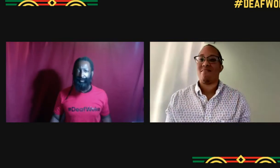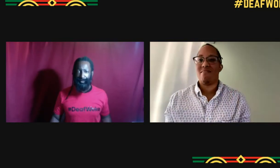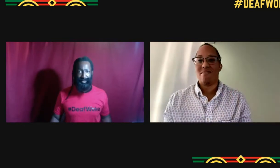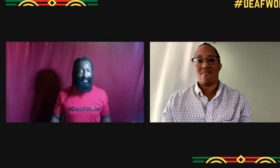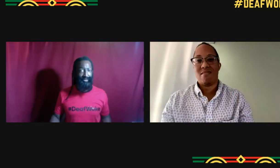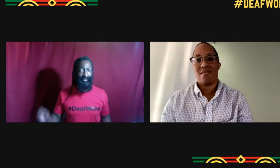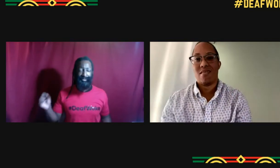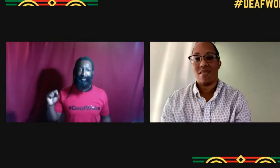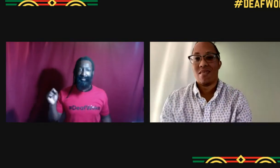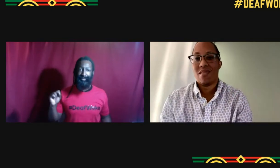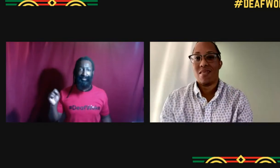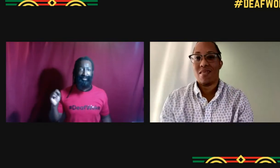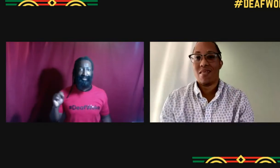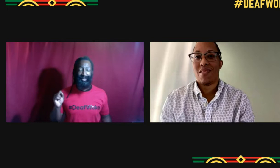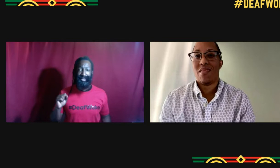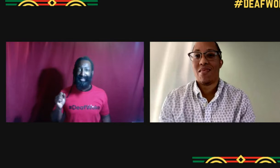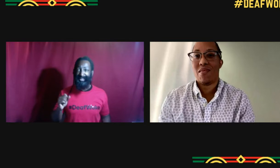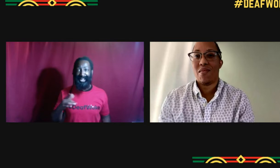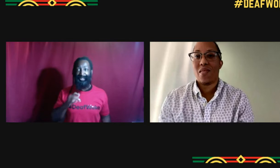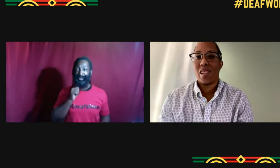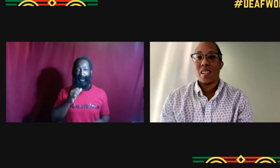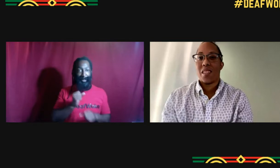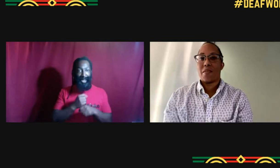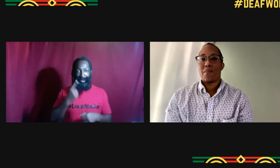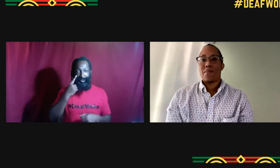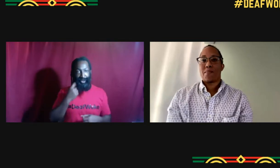mean, yeah.